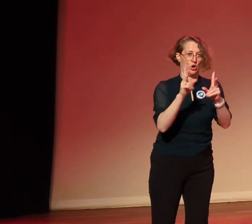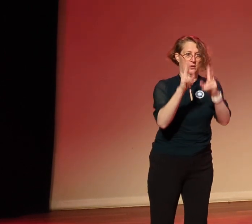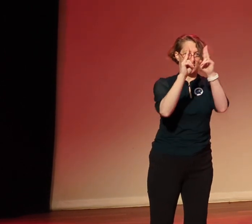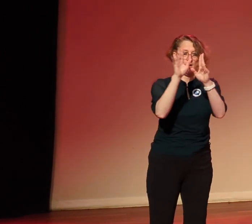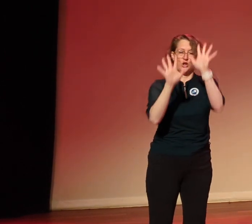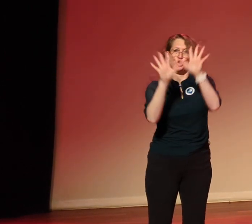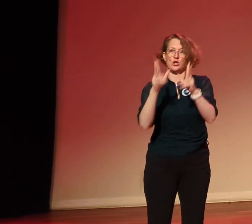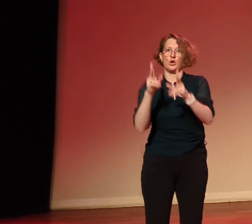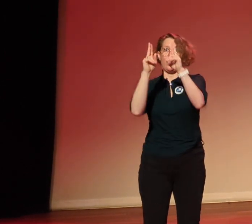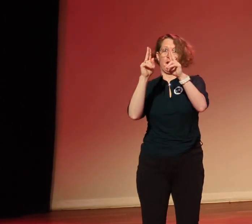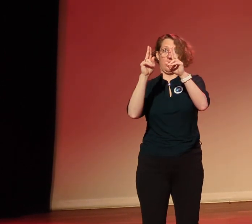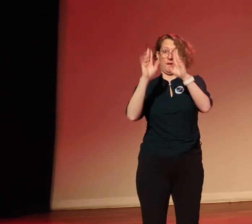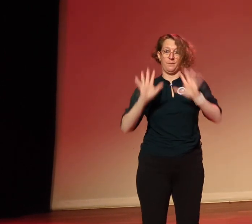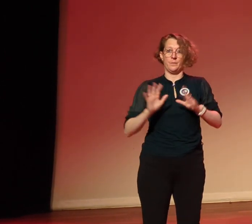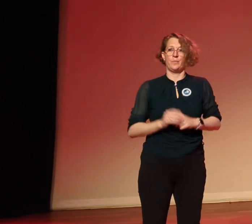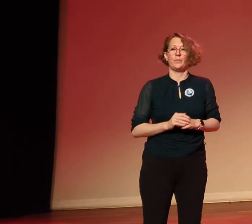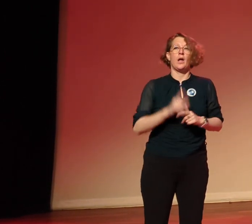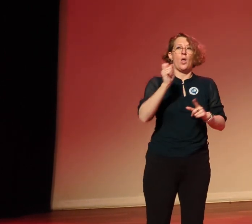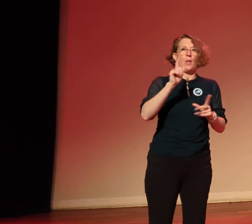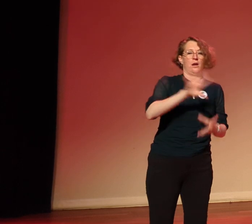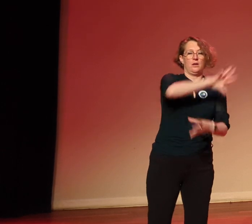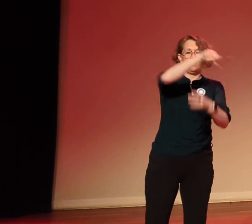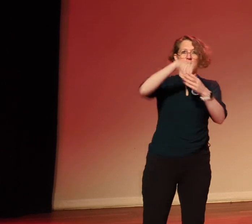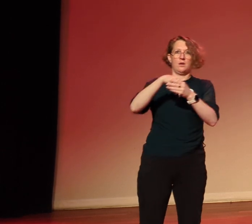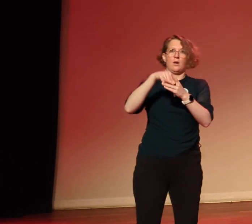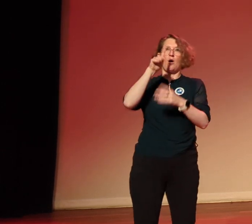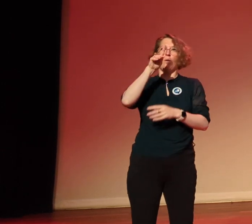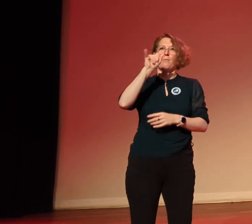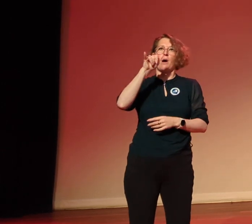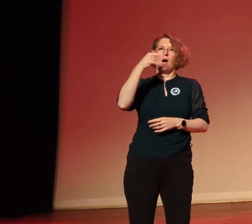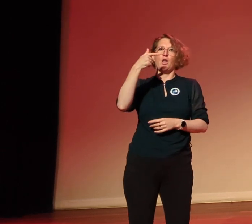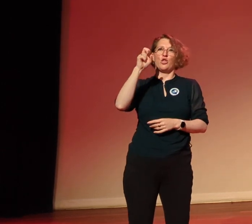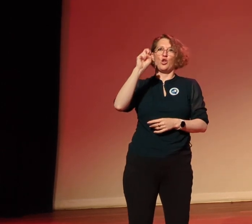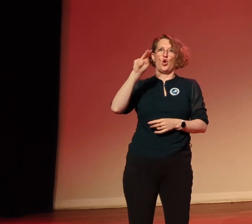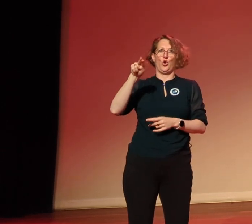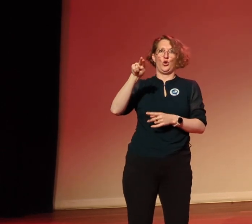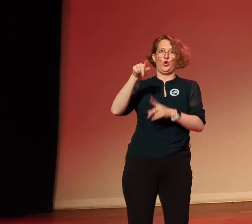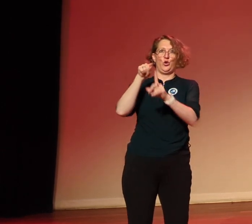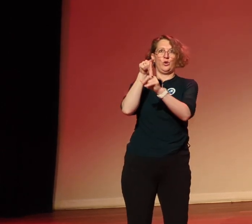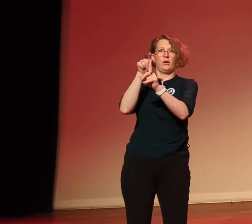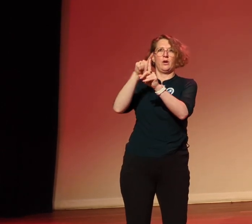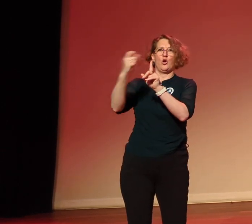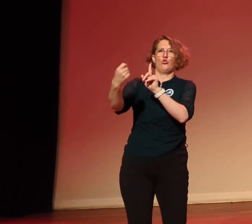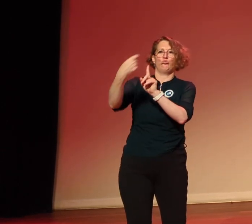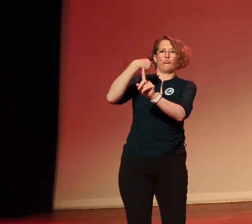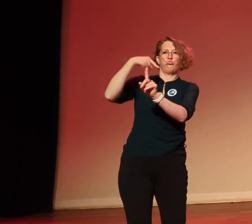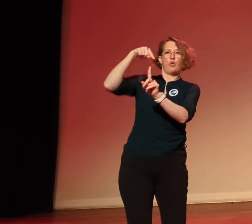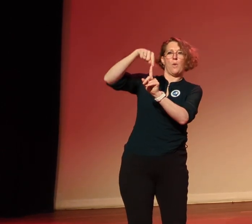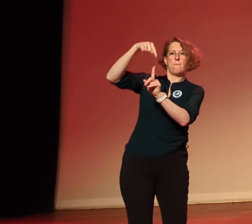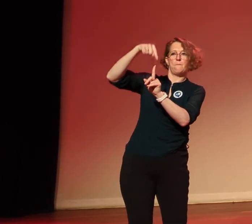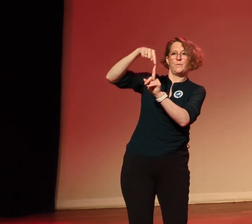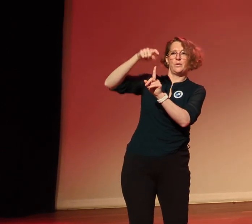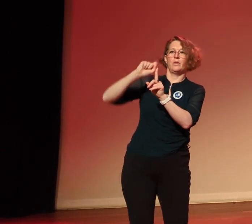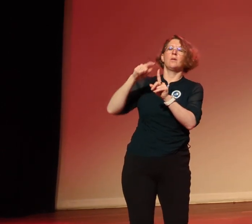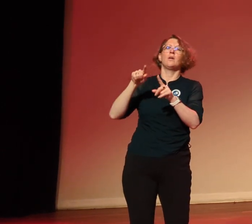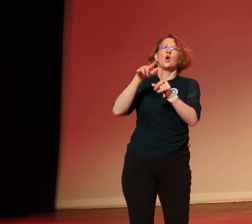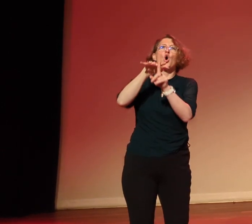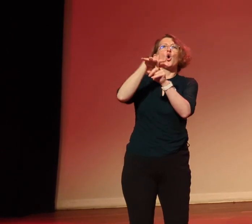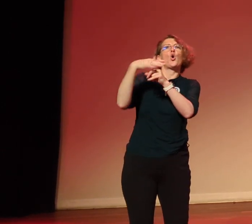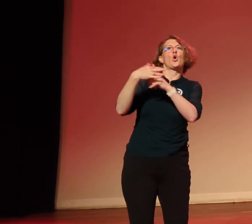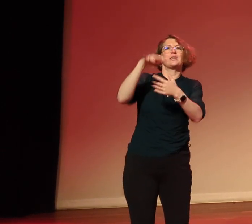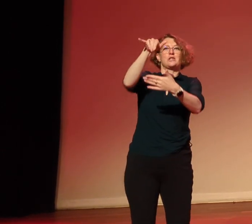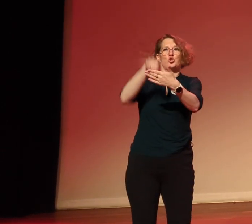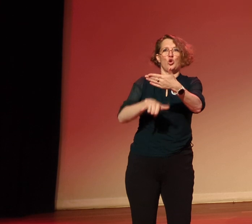This was then combined with Python scripting that gave a prompt and, in some trials, a context document